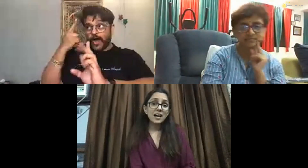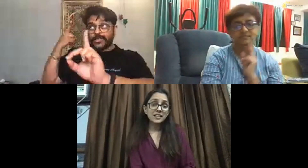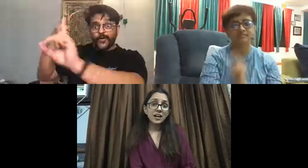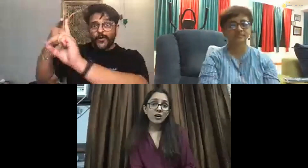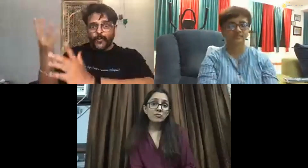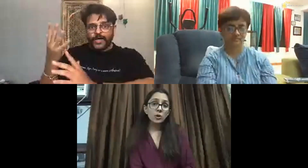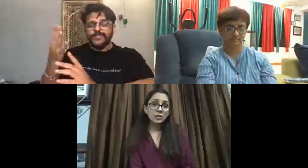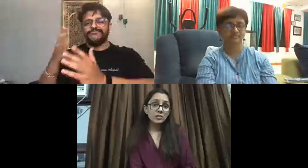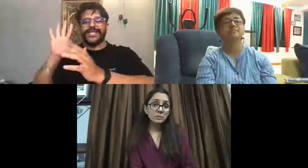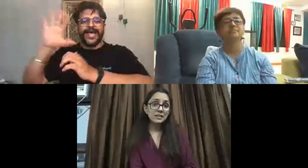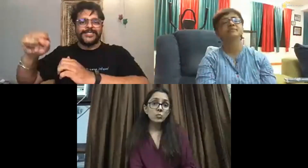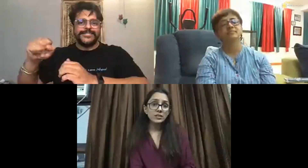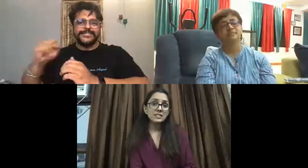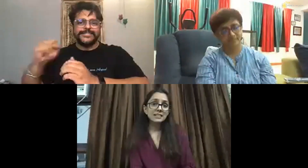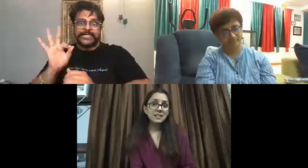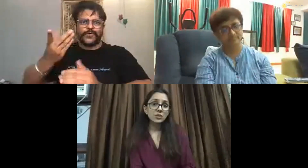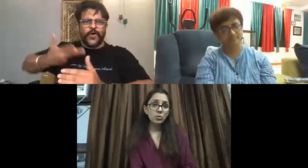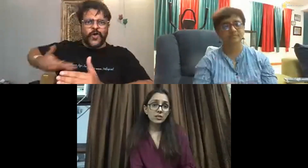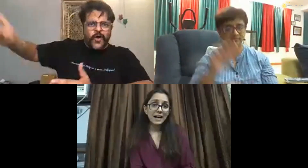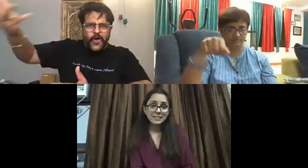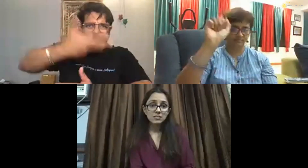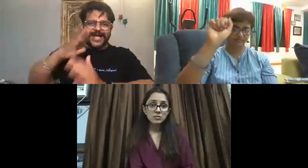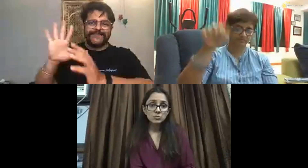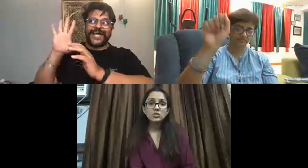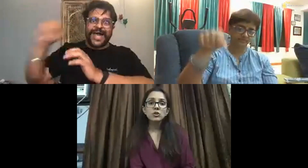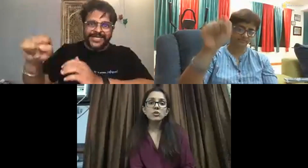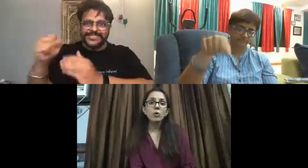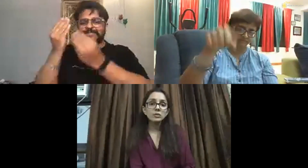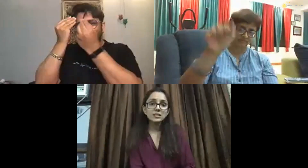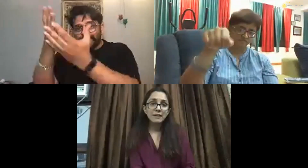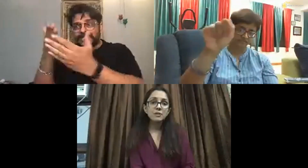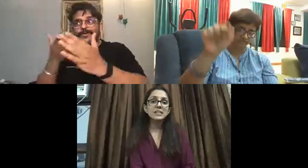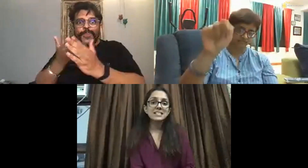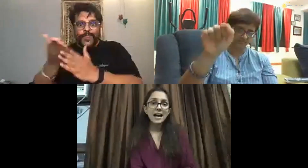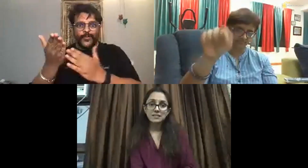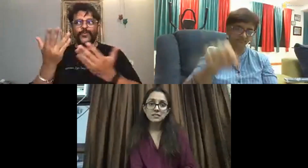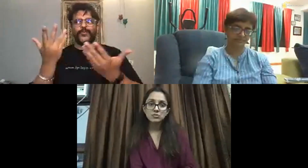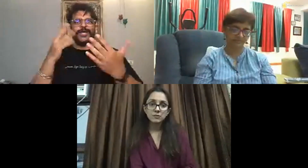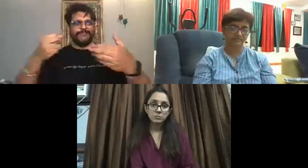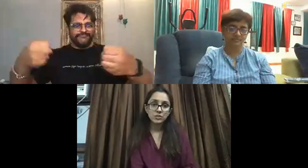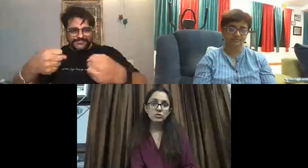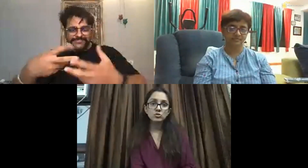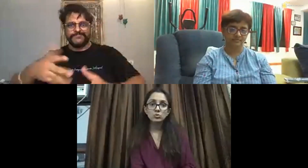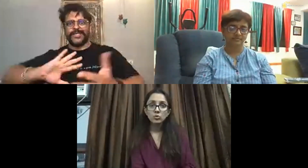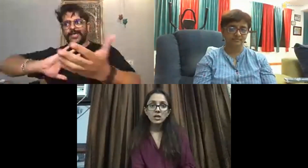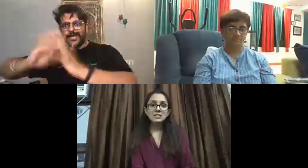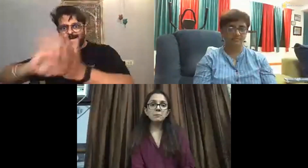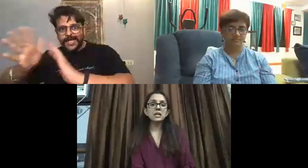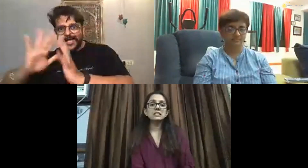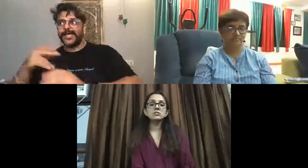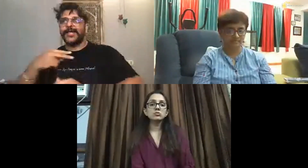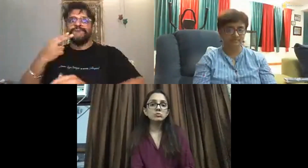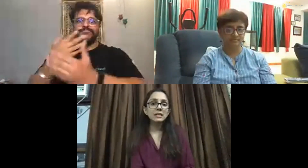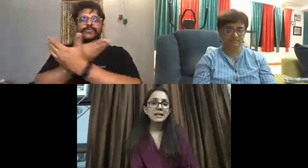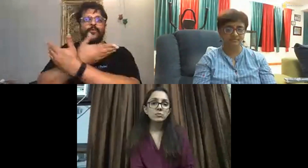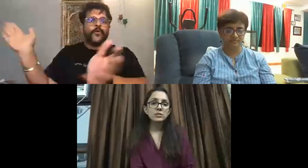the idea from Here a Million. That is our goal: access, to make sure everyone has access to information through